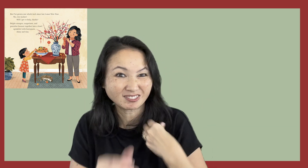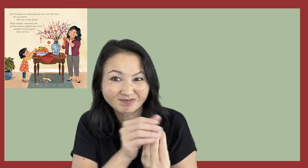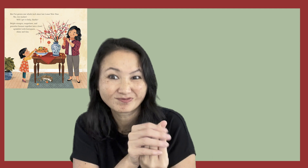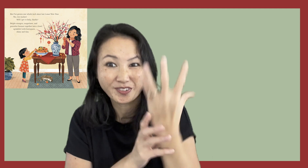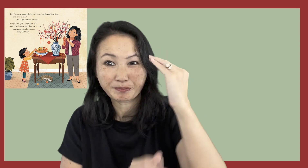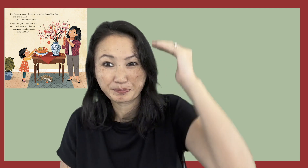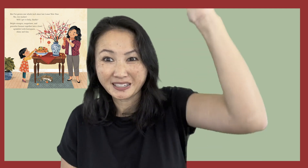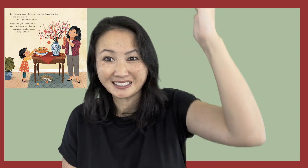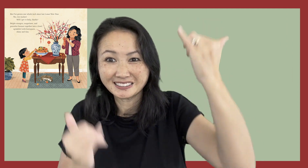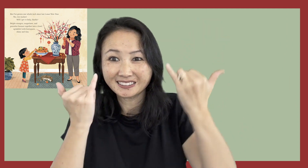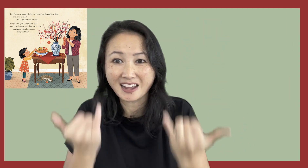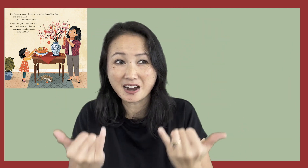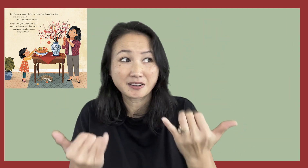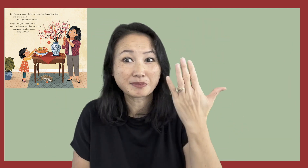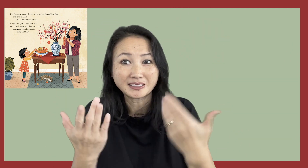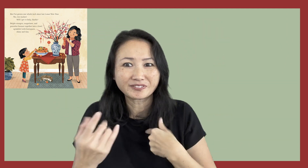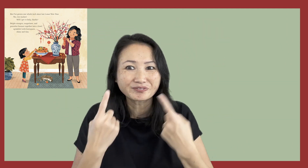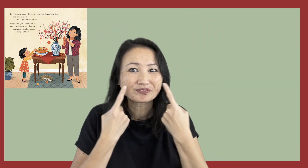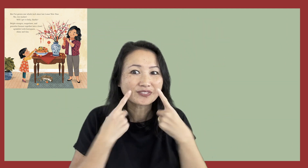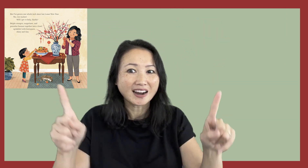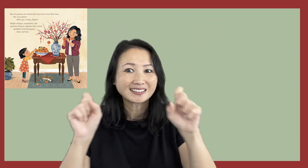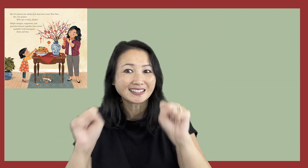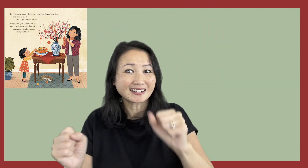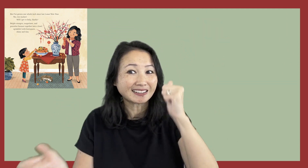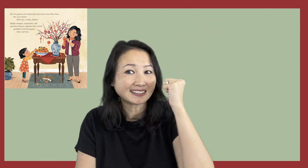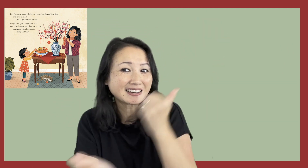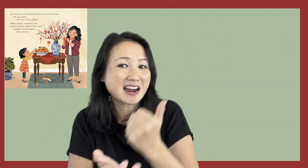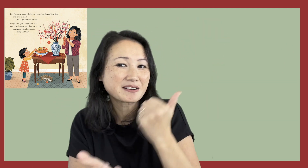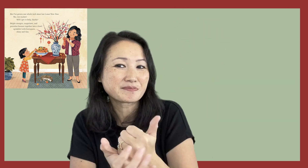Will I get to finally help?